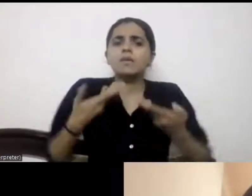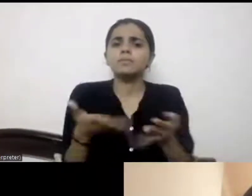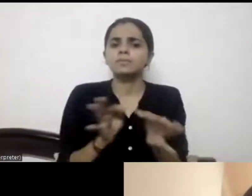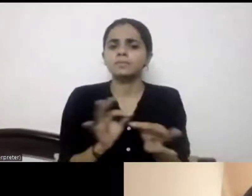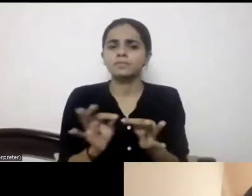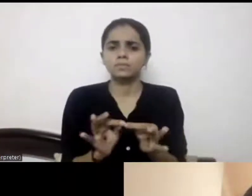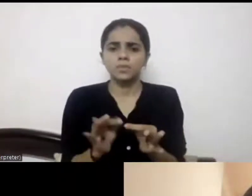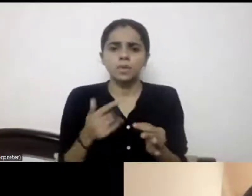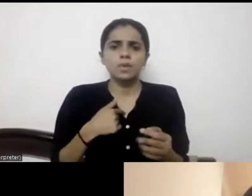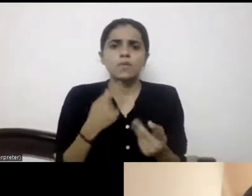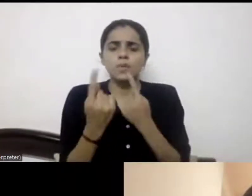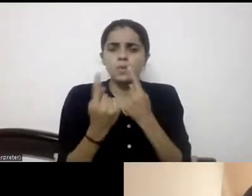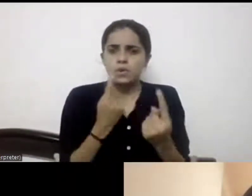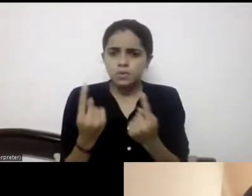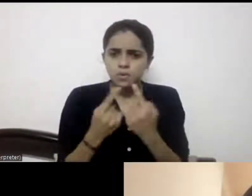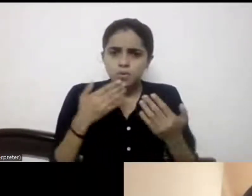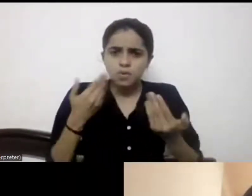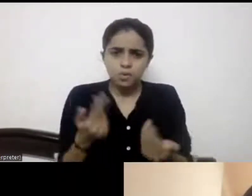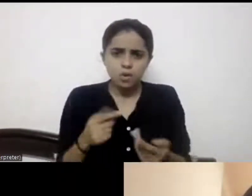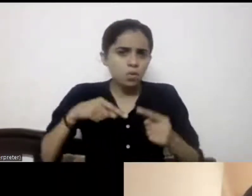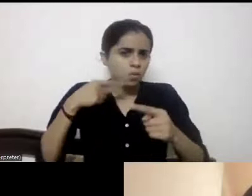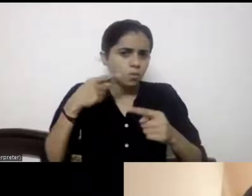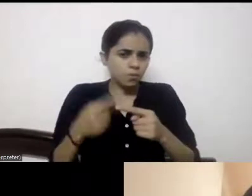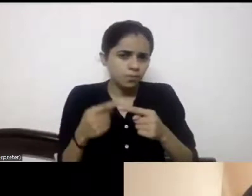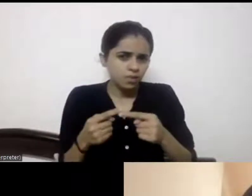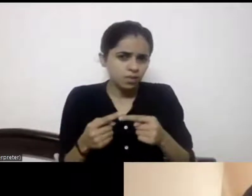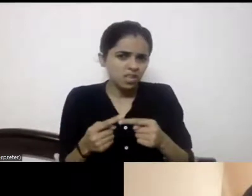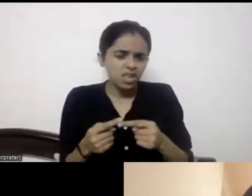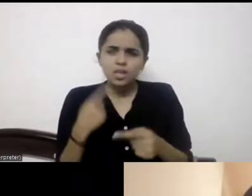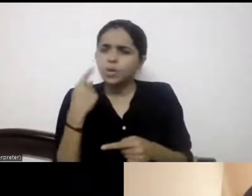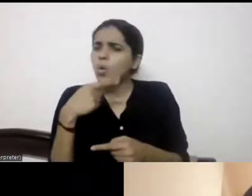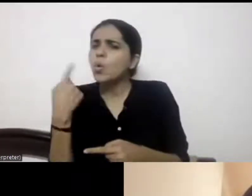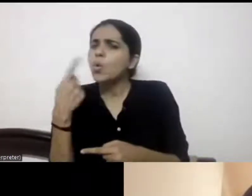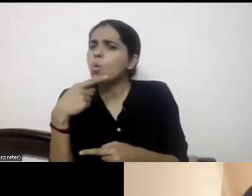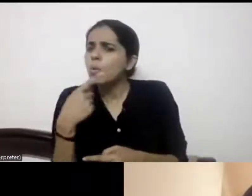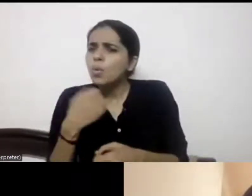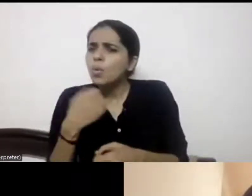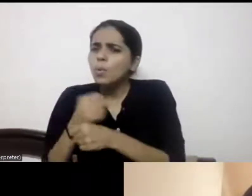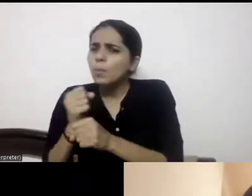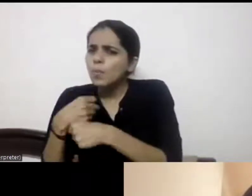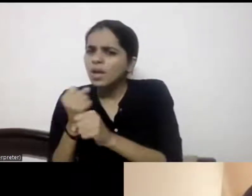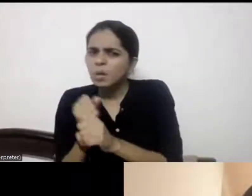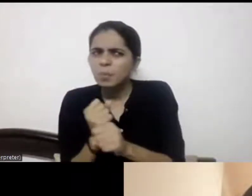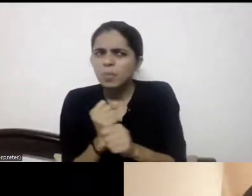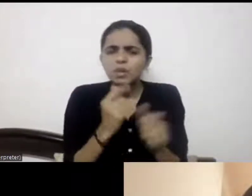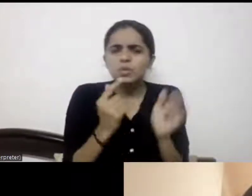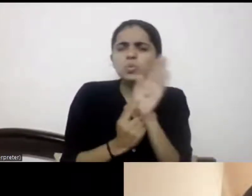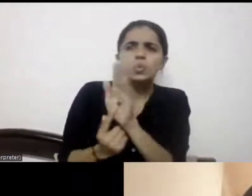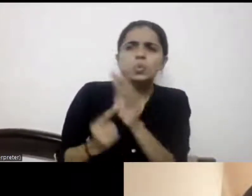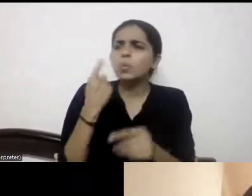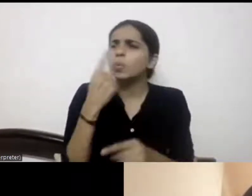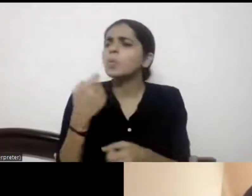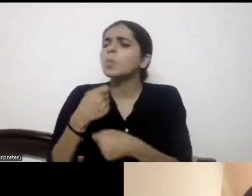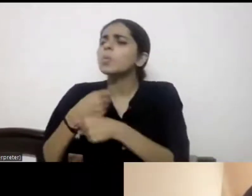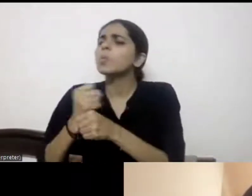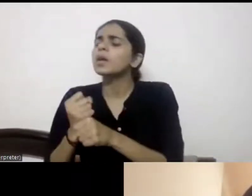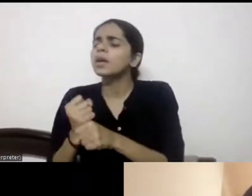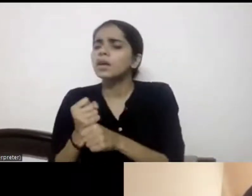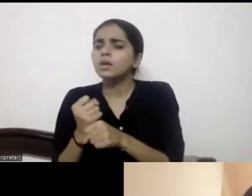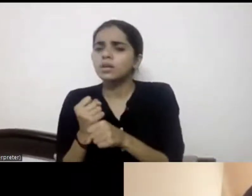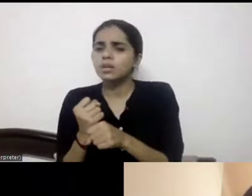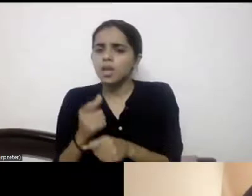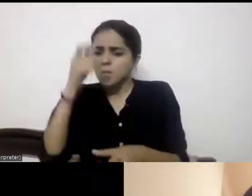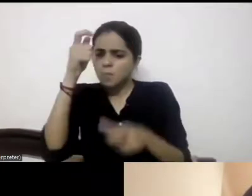And when I talk about who is creating a representation and who are those